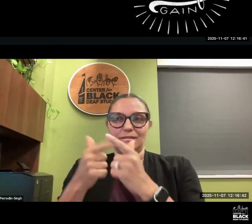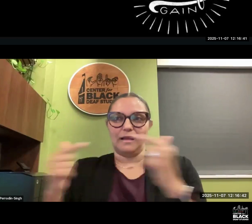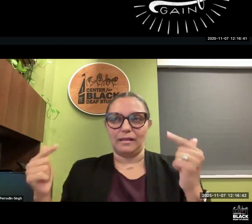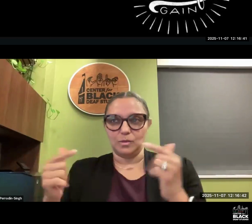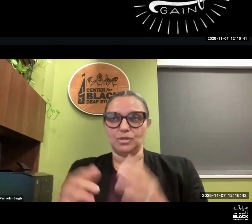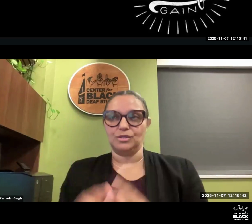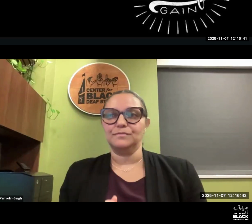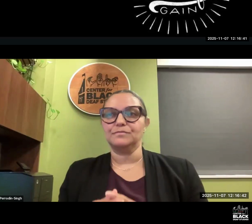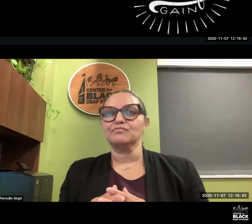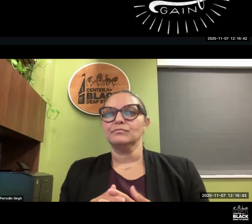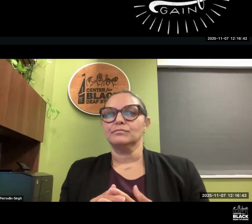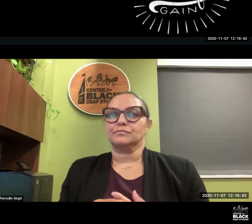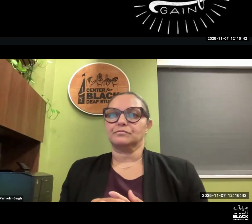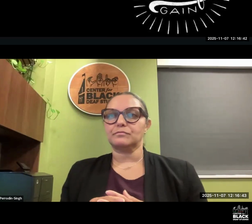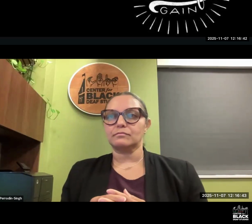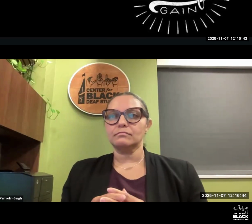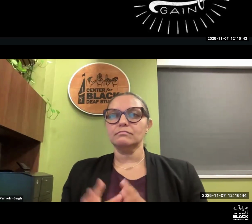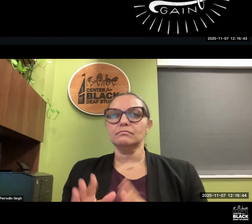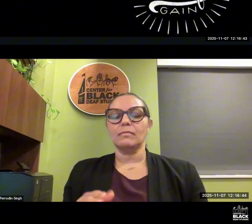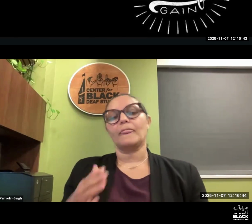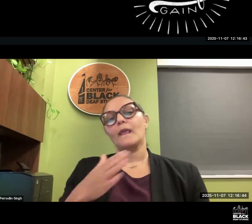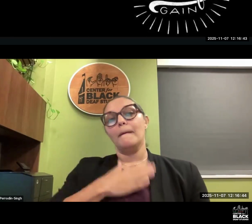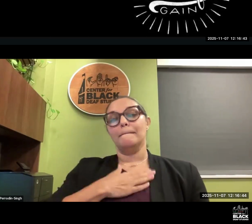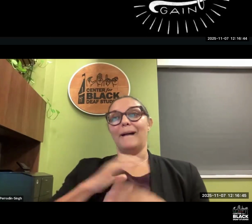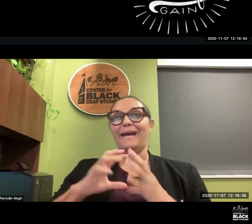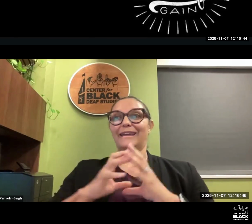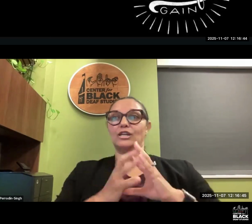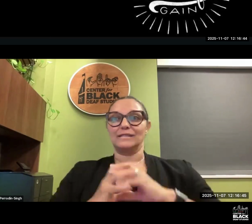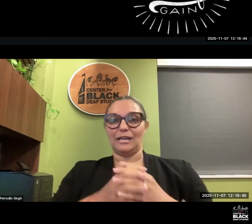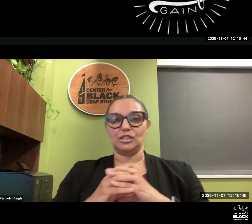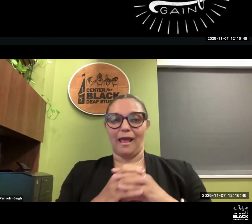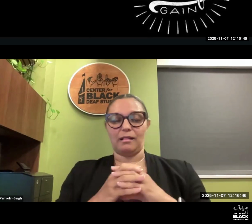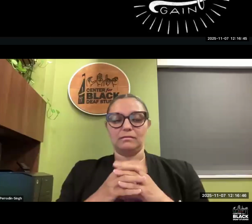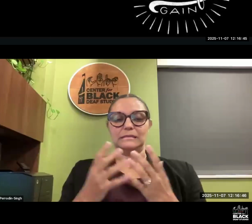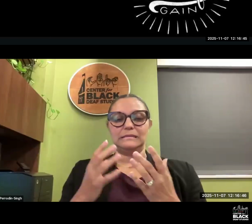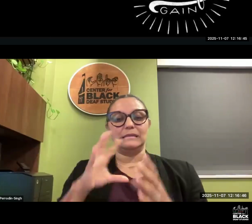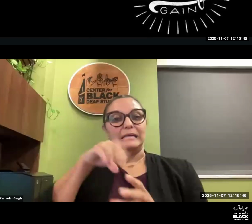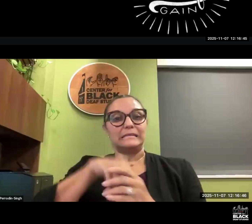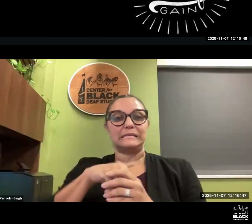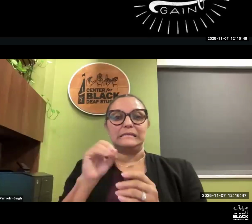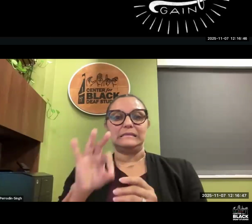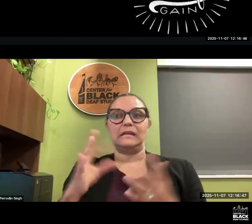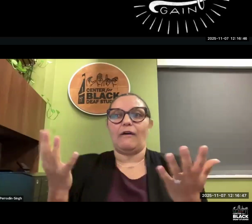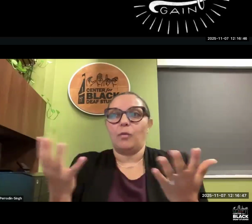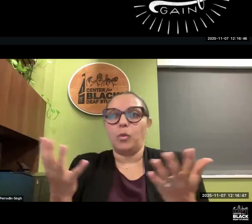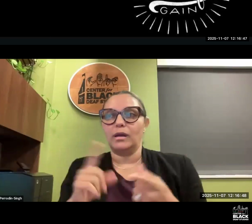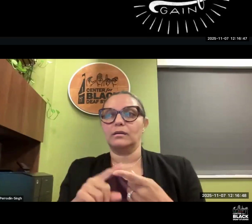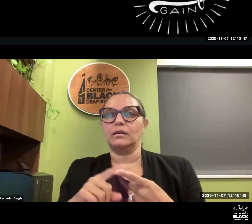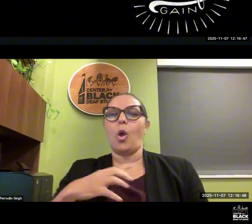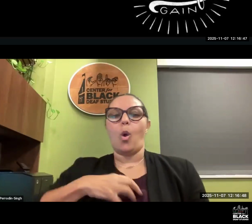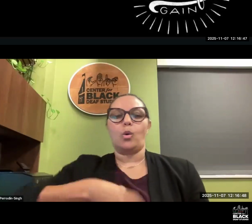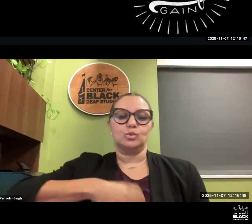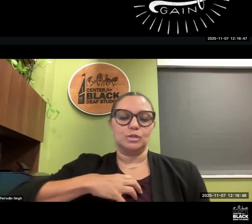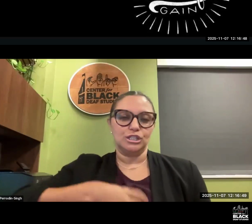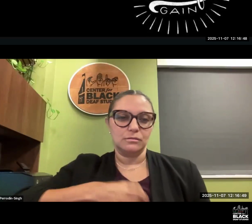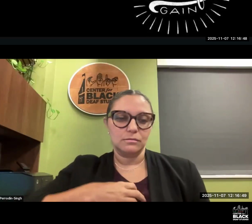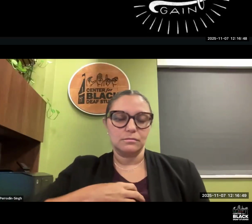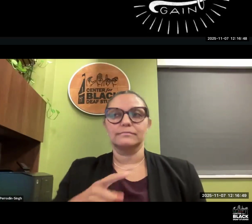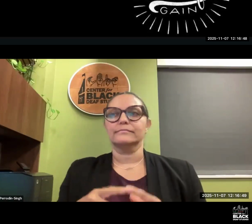Eventually, what came about was that Black American result of being segregated and having to develop our